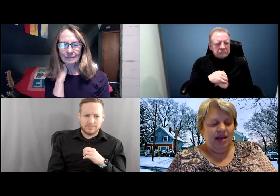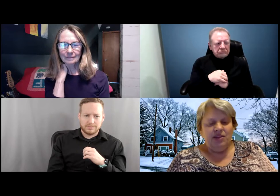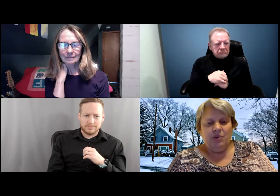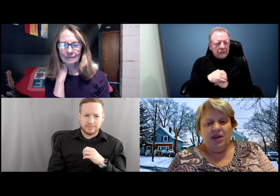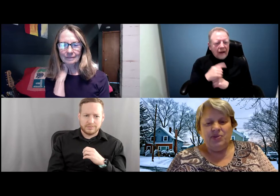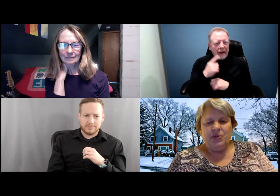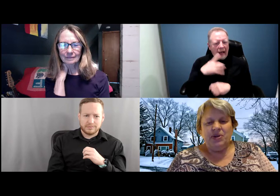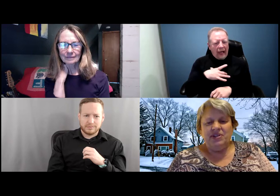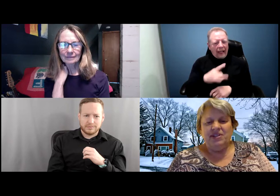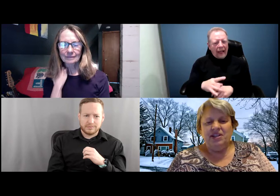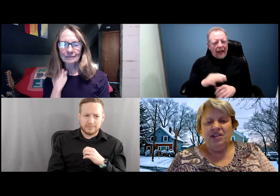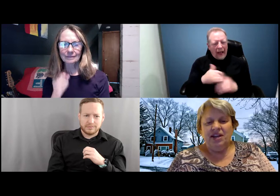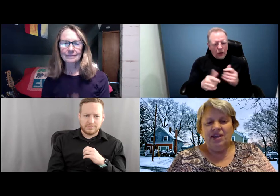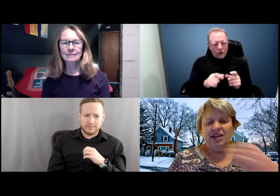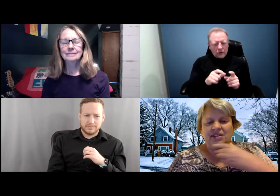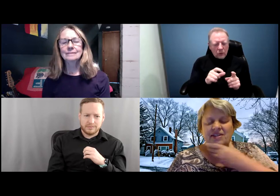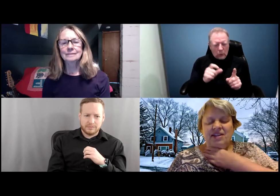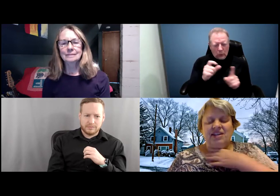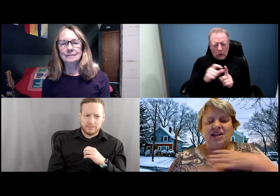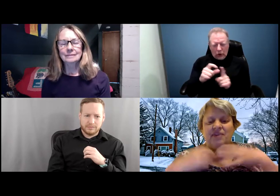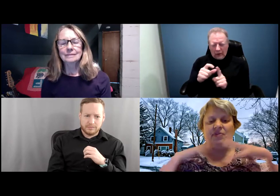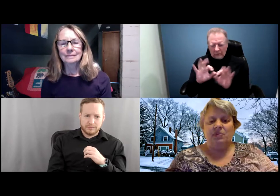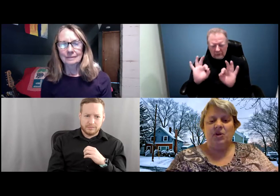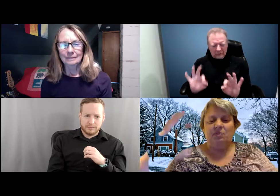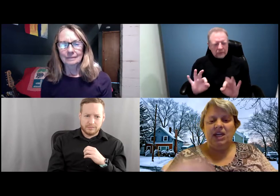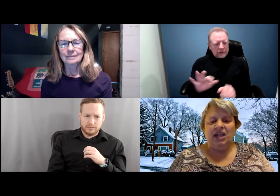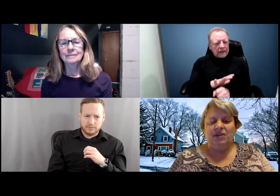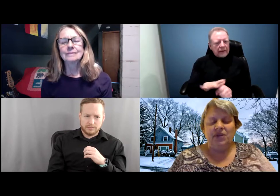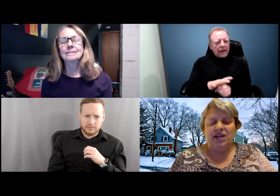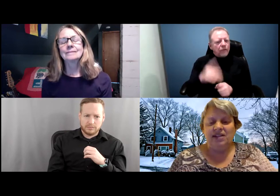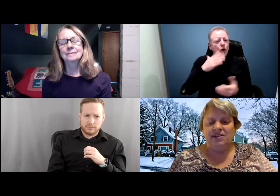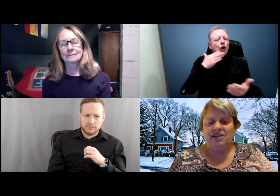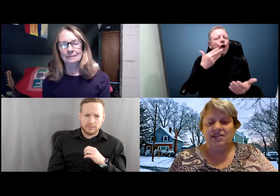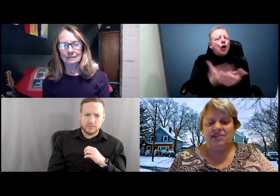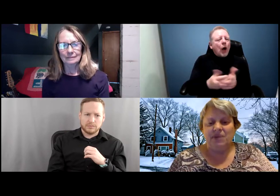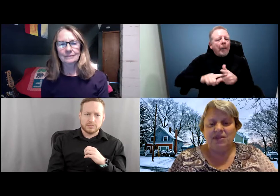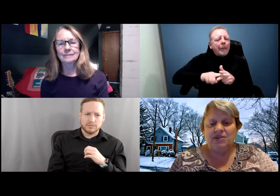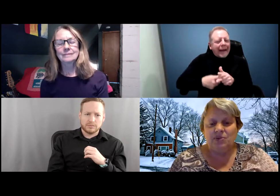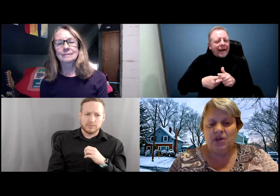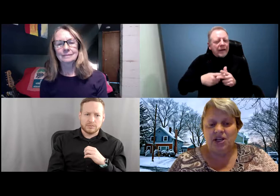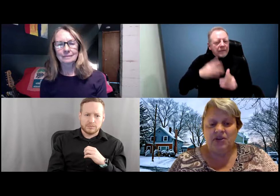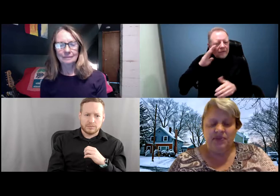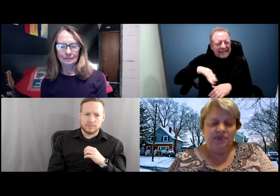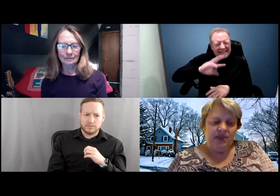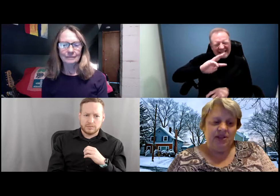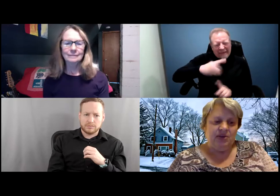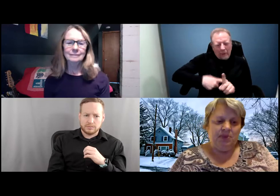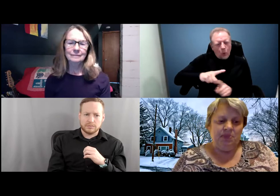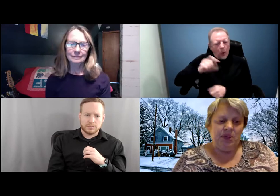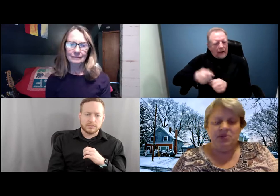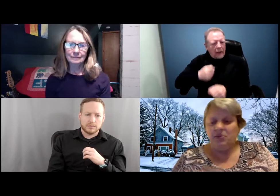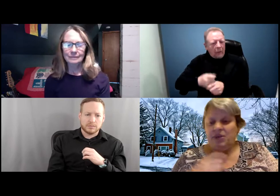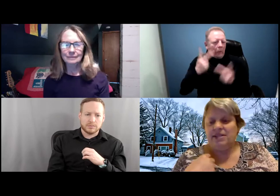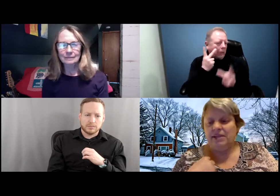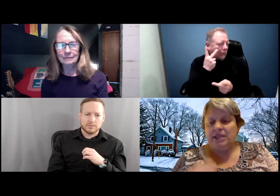I like the way it's worded still. I think it's enough for a good beginning for the next 6 months to 1 year. So I